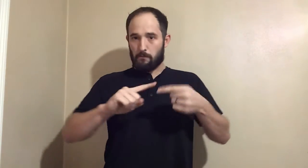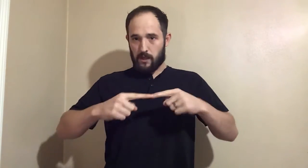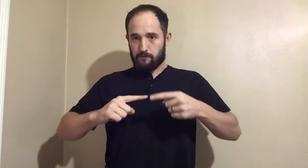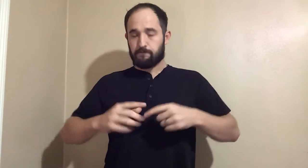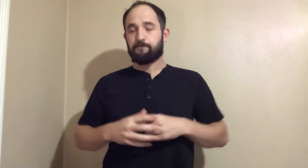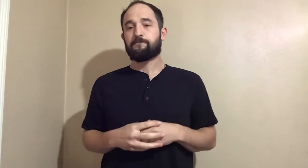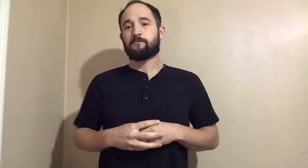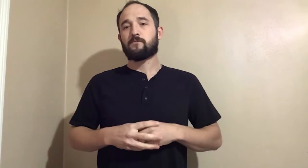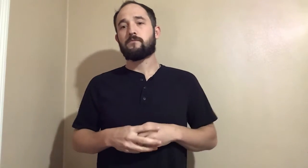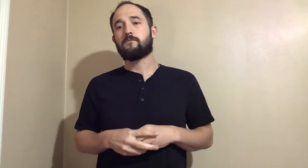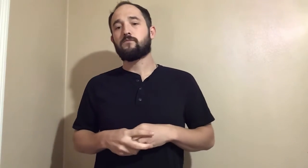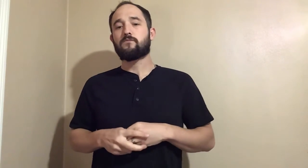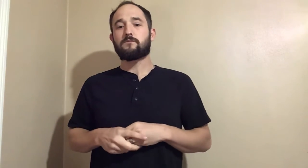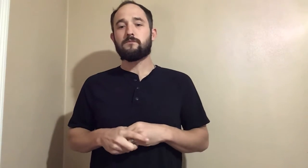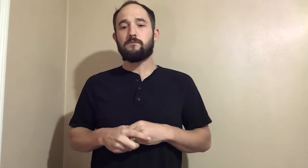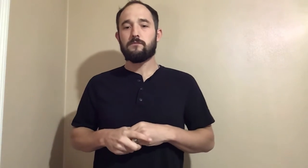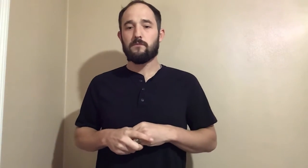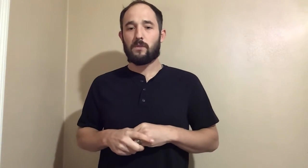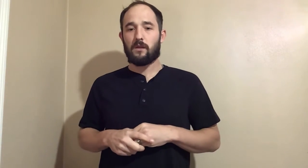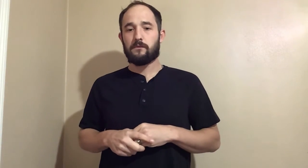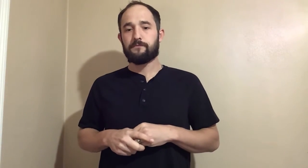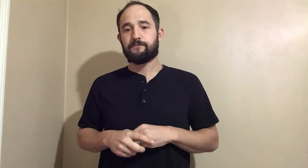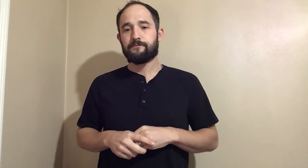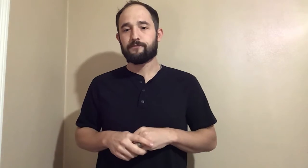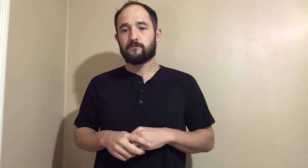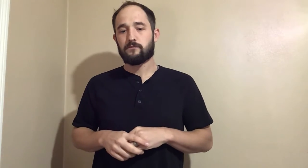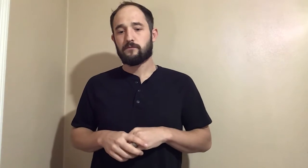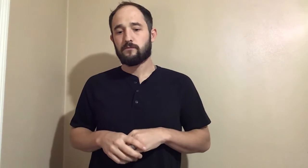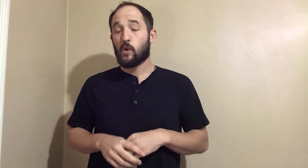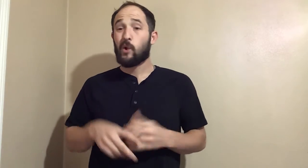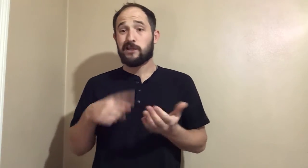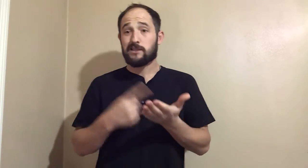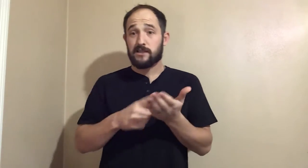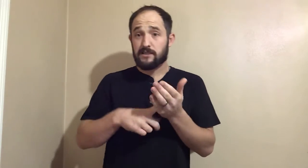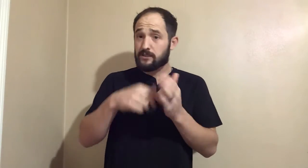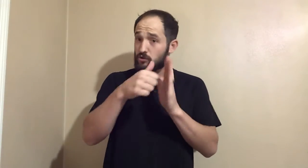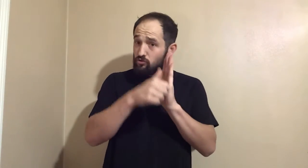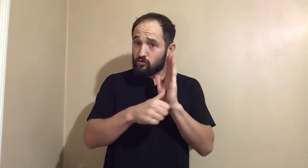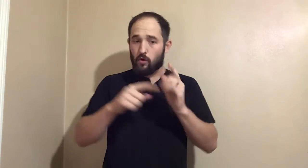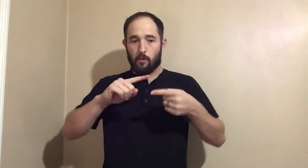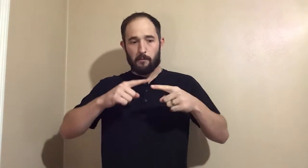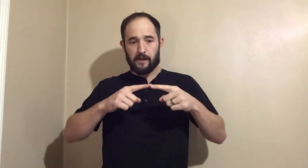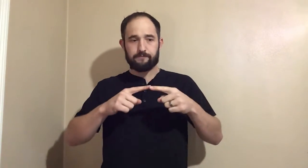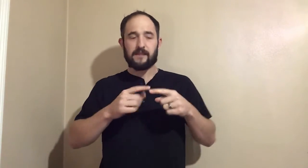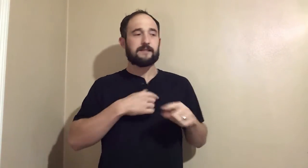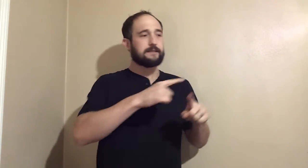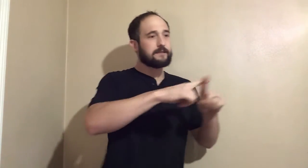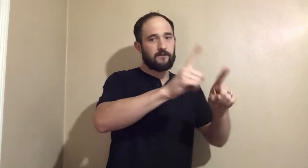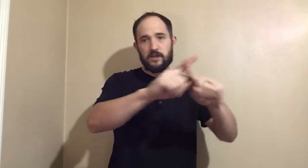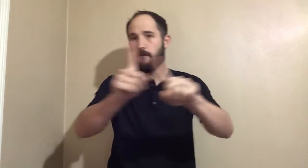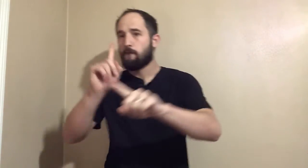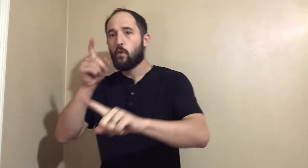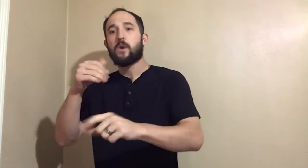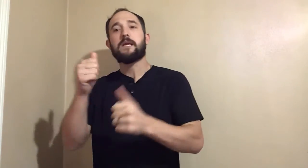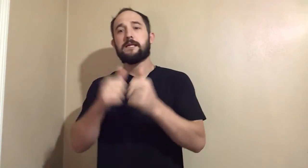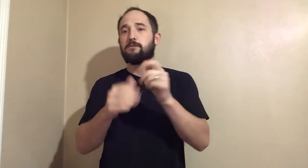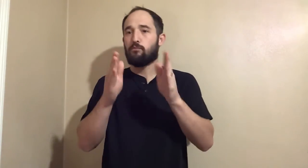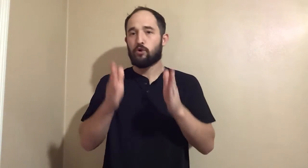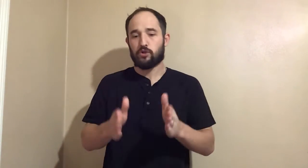So when we're talking about surgical pain, it varies from individual to individual. Some people tolerate